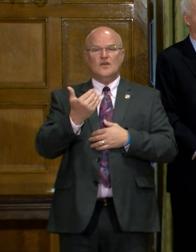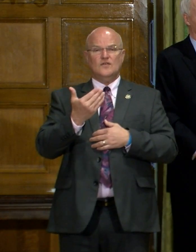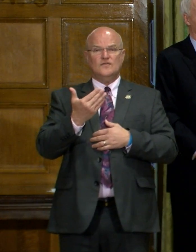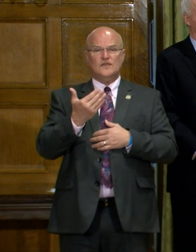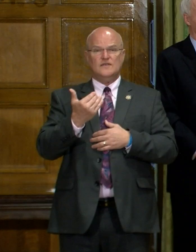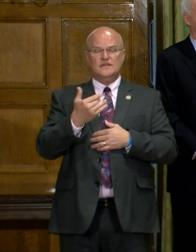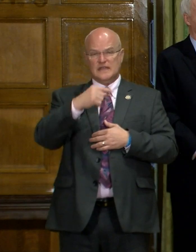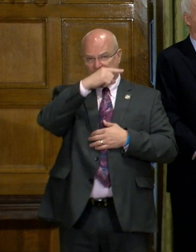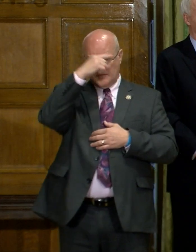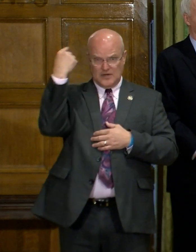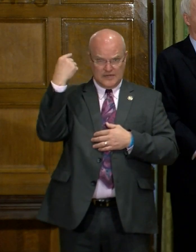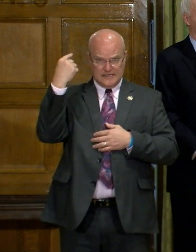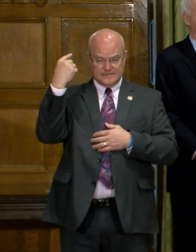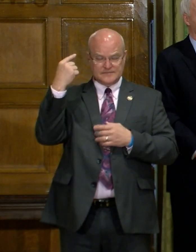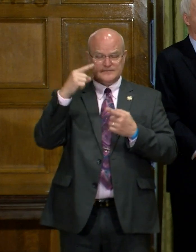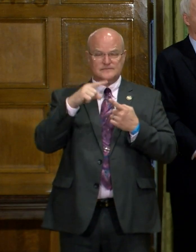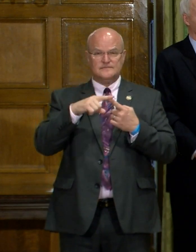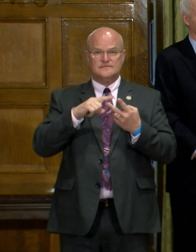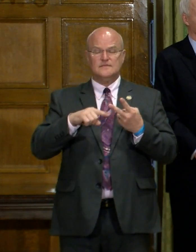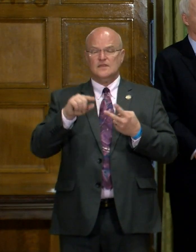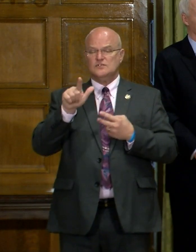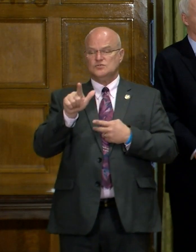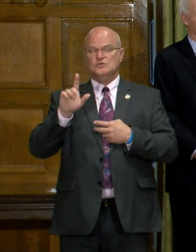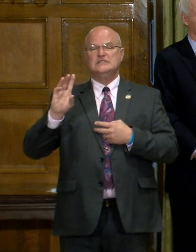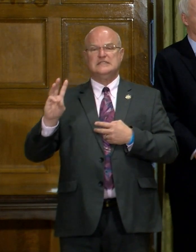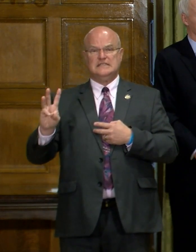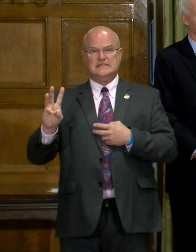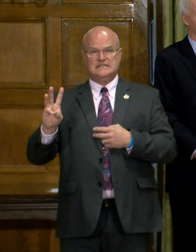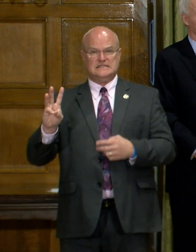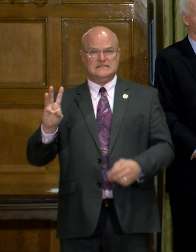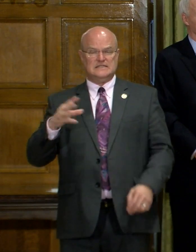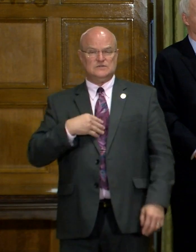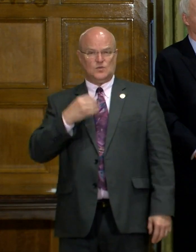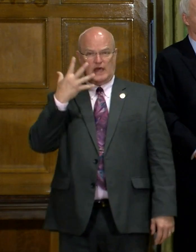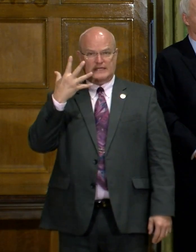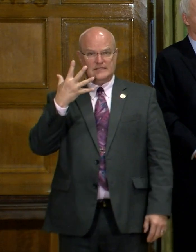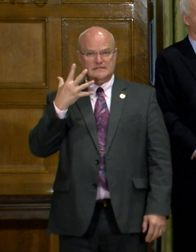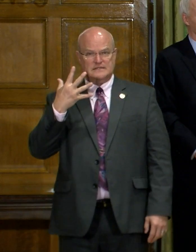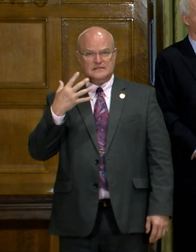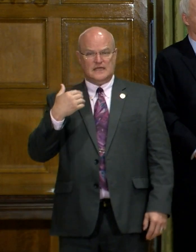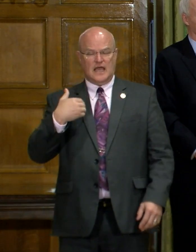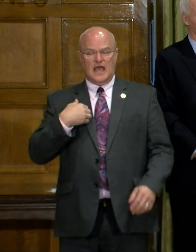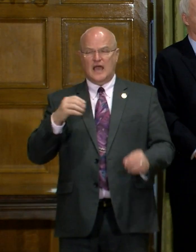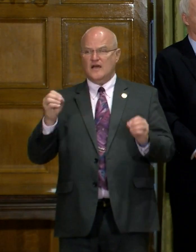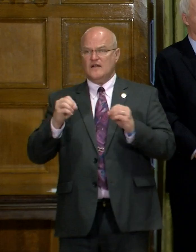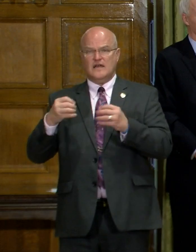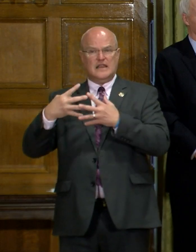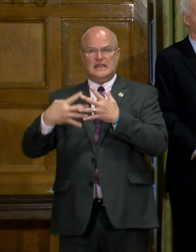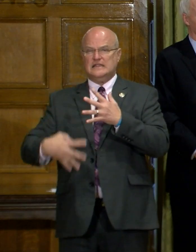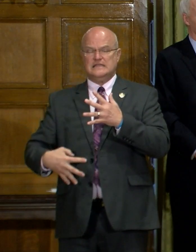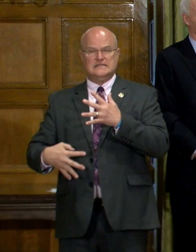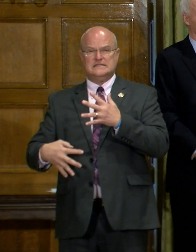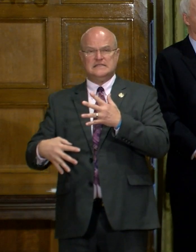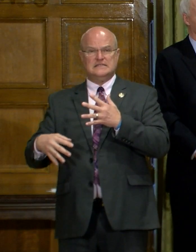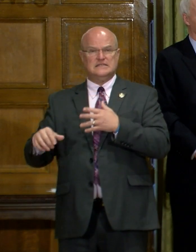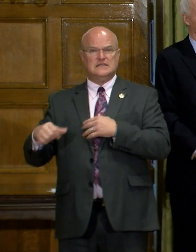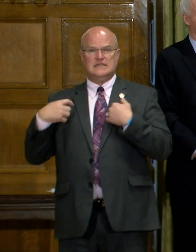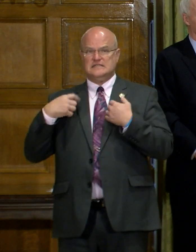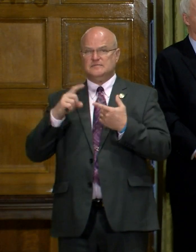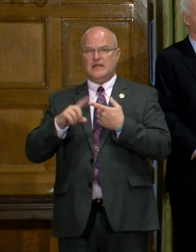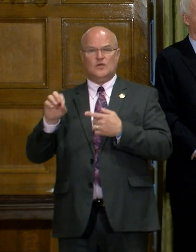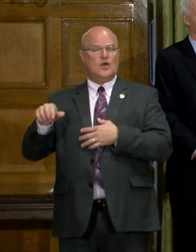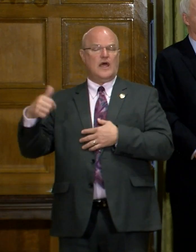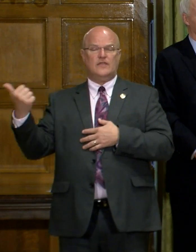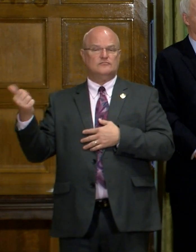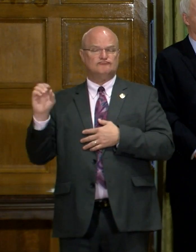15 African American and 26 white, and I don't have any listed as